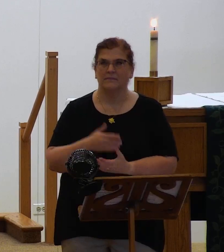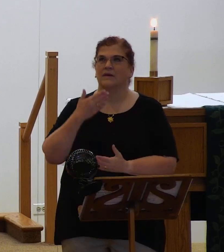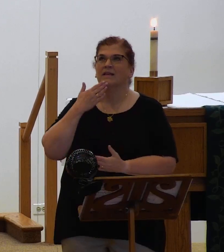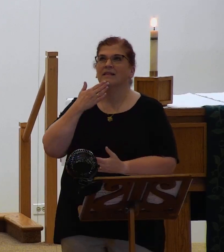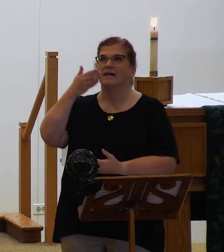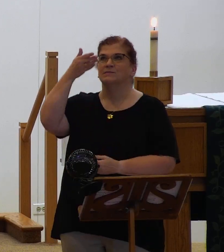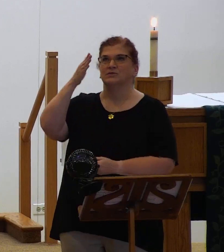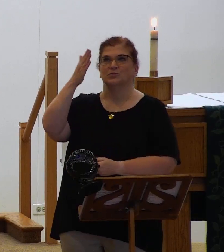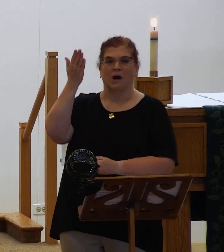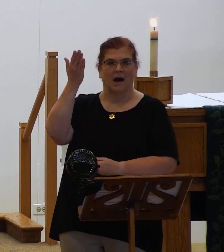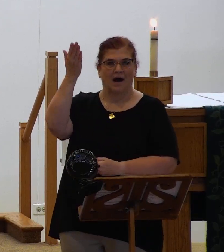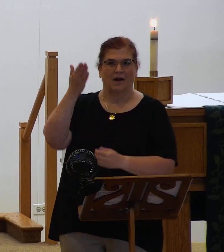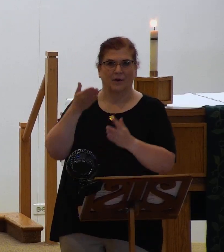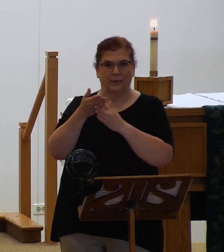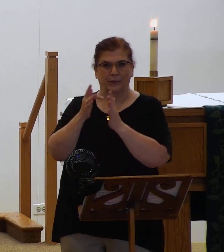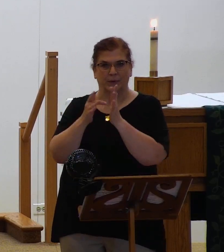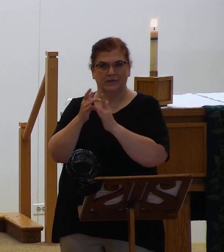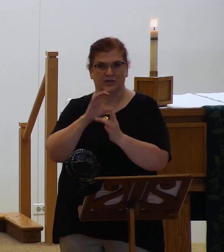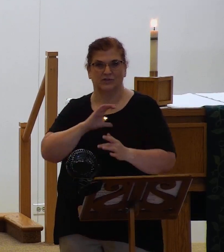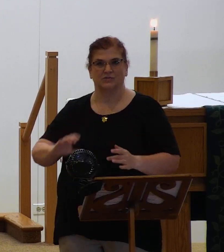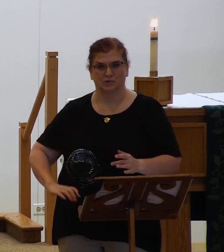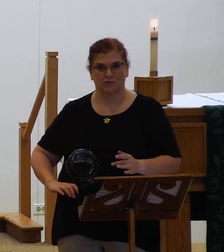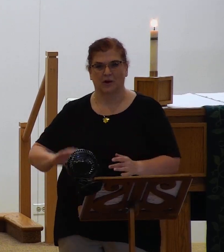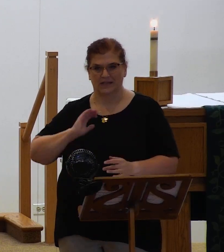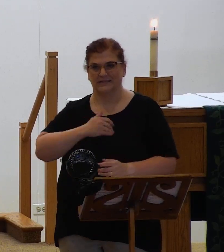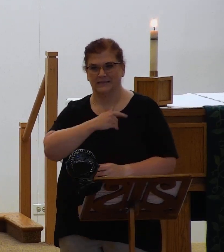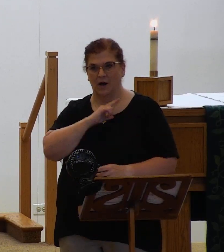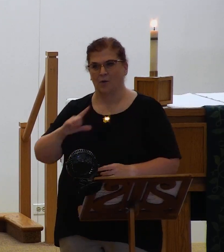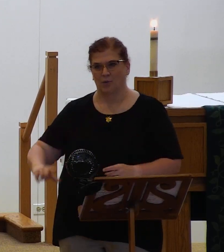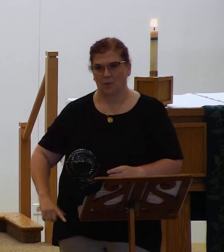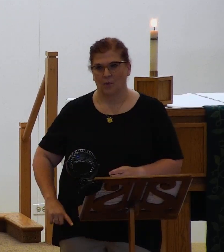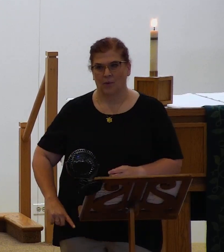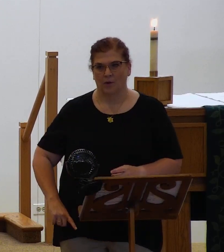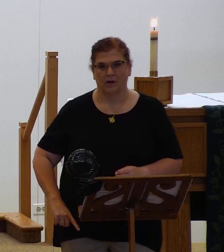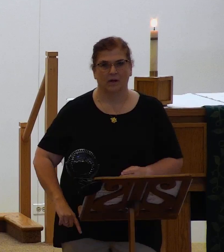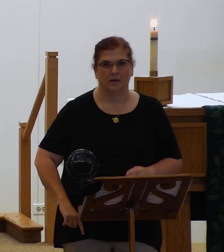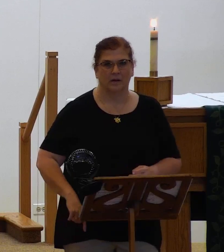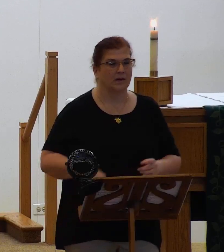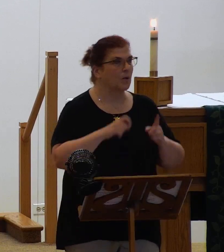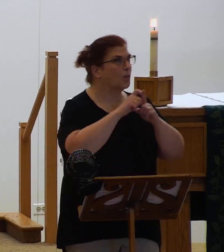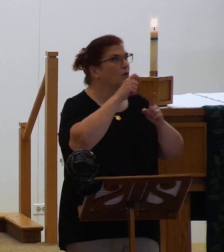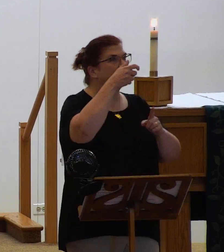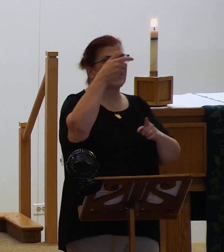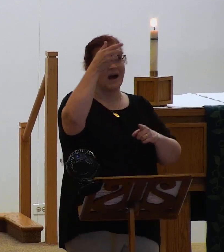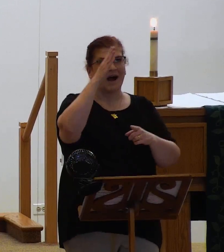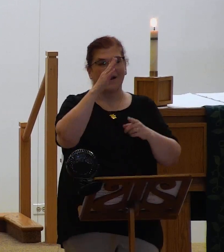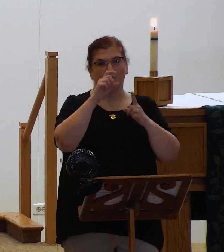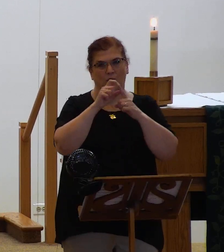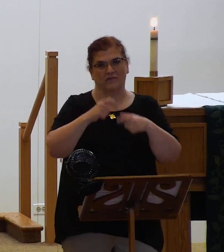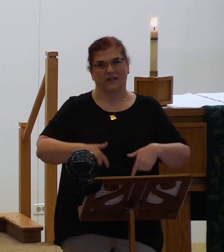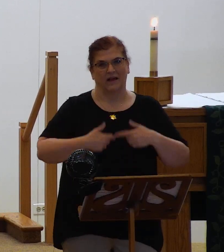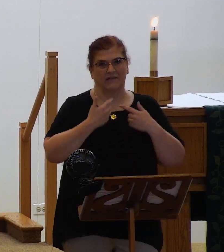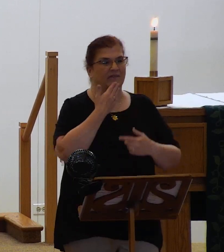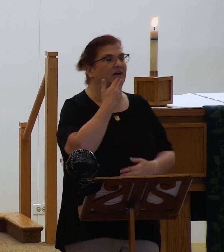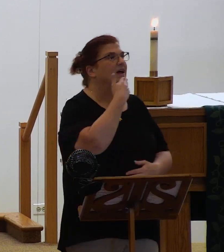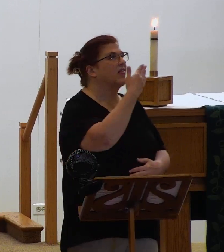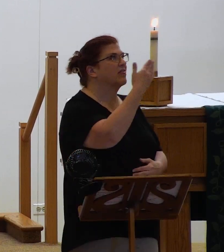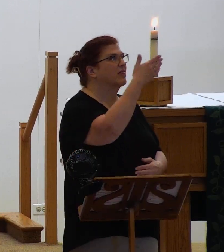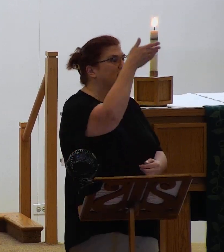to God through Jesus Christ, our Lord. Word of God, word of